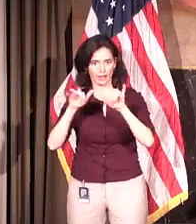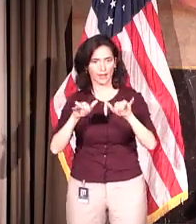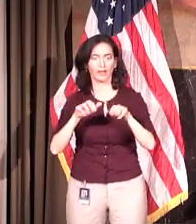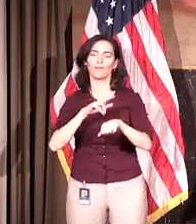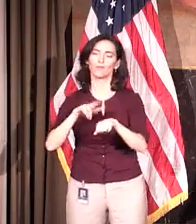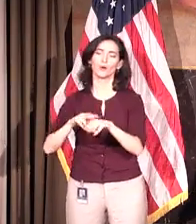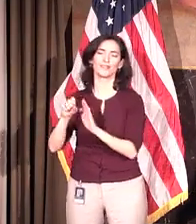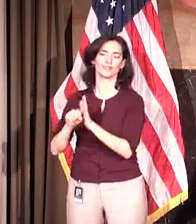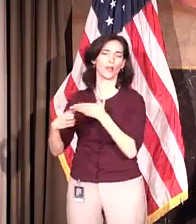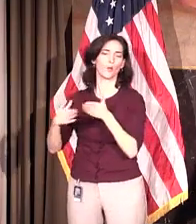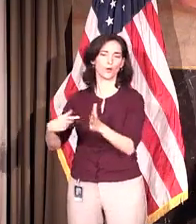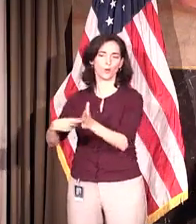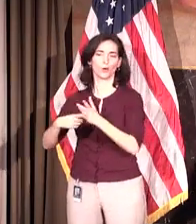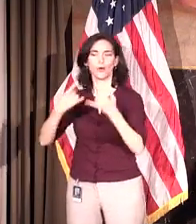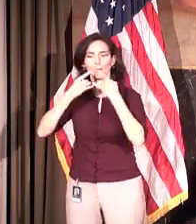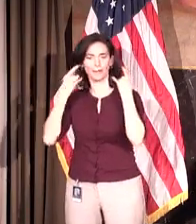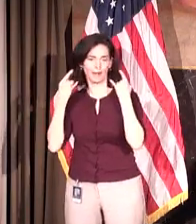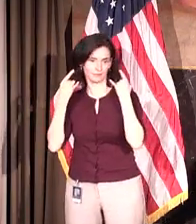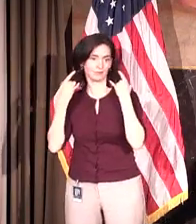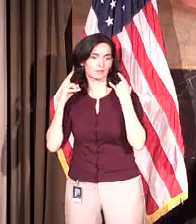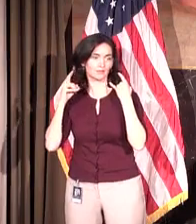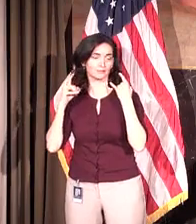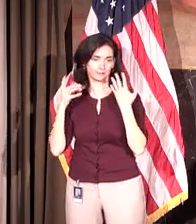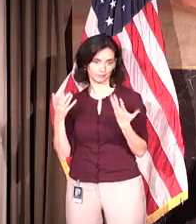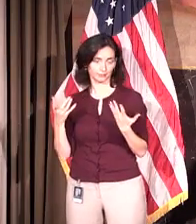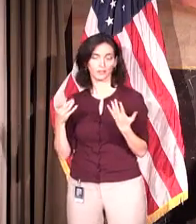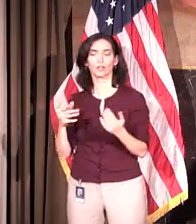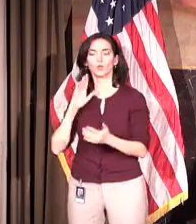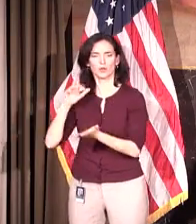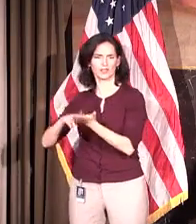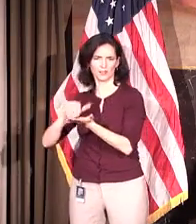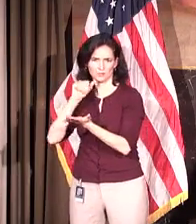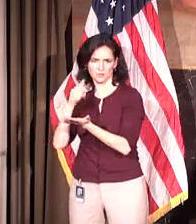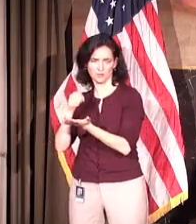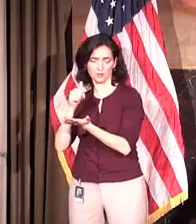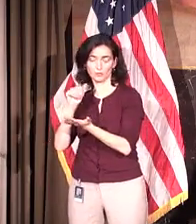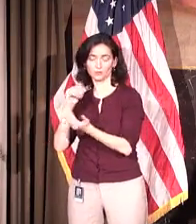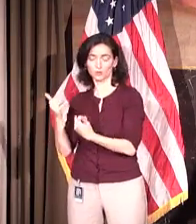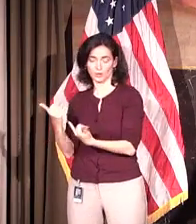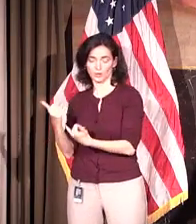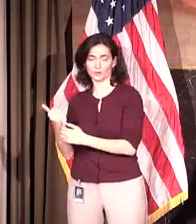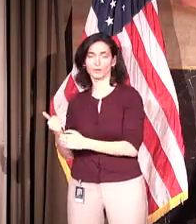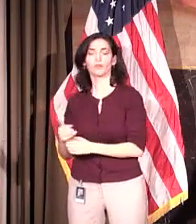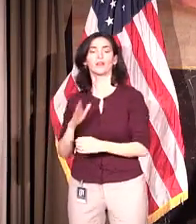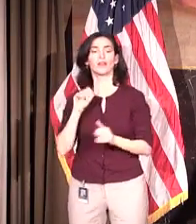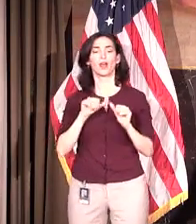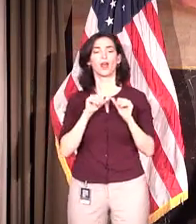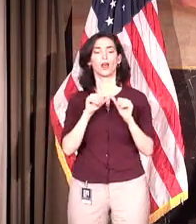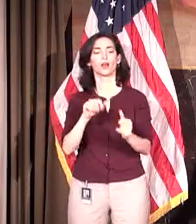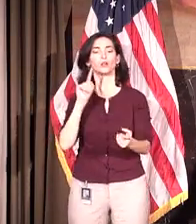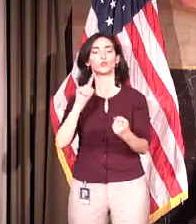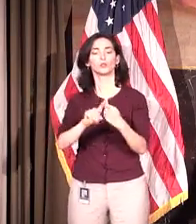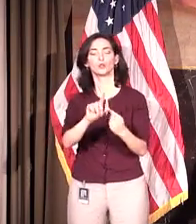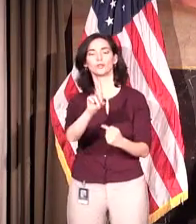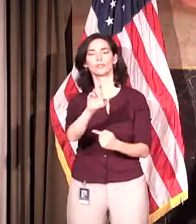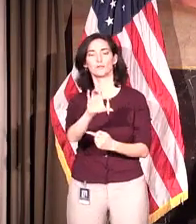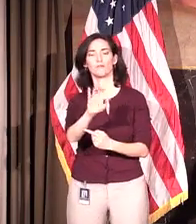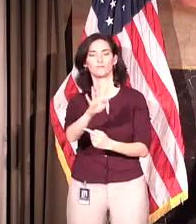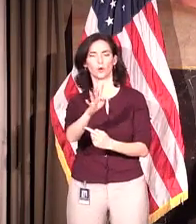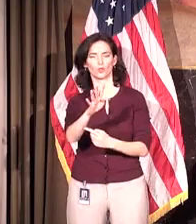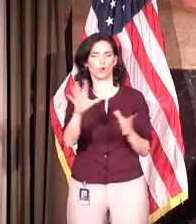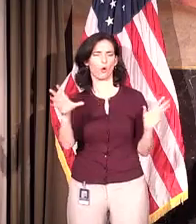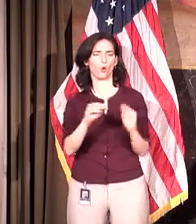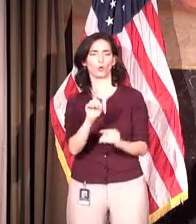the statewide mask mandate. The order will be in place for 28 days until December the 4th. The